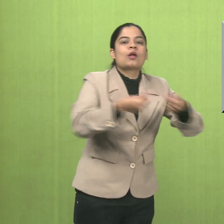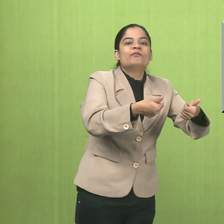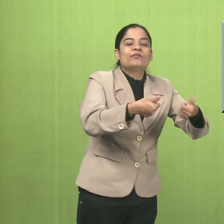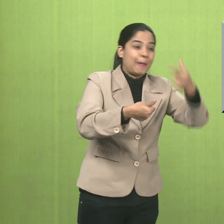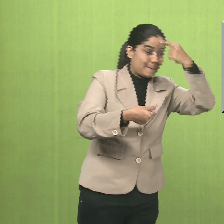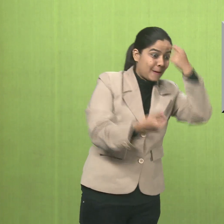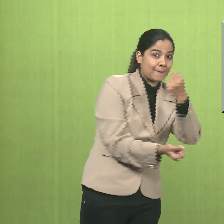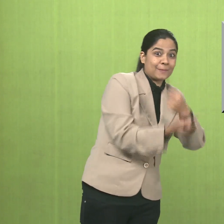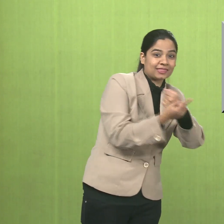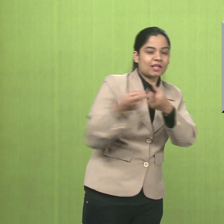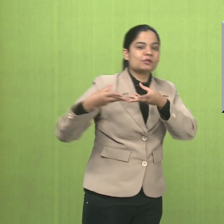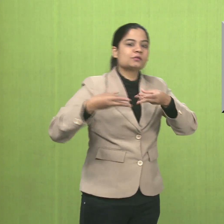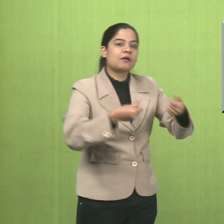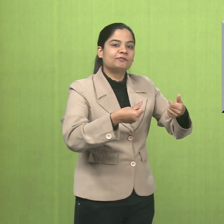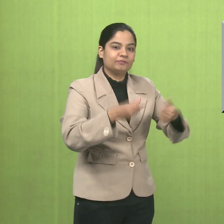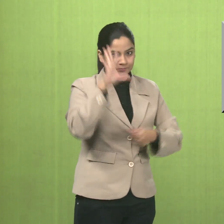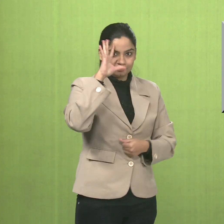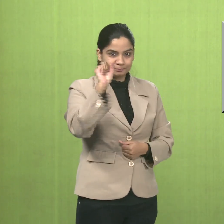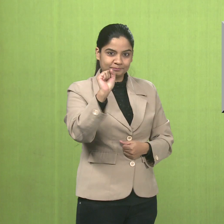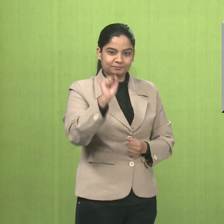then you provide a solution to it.